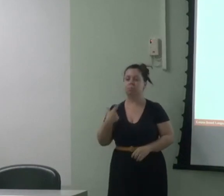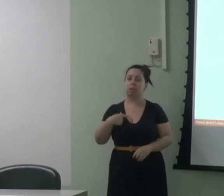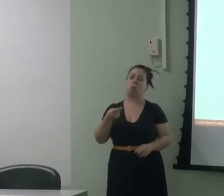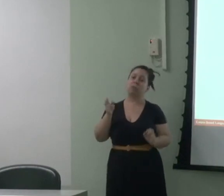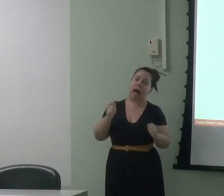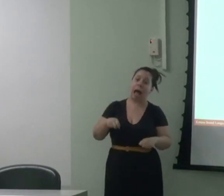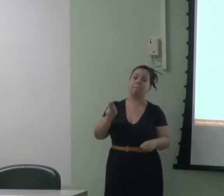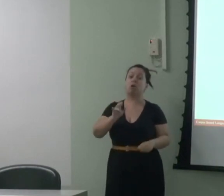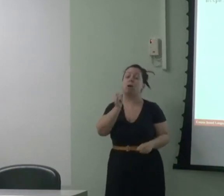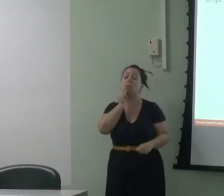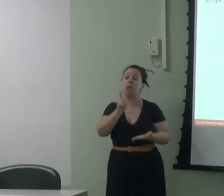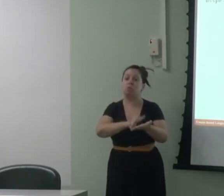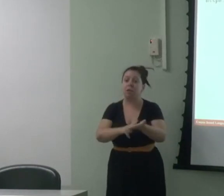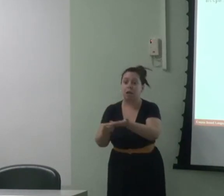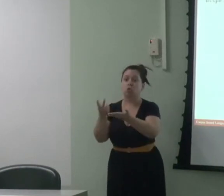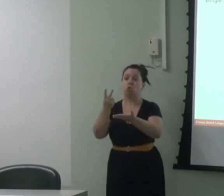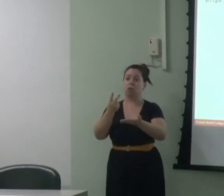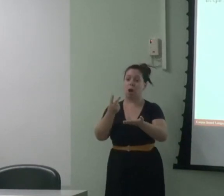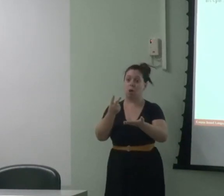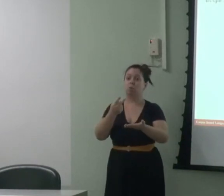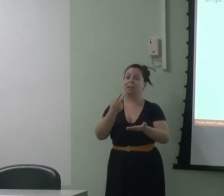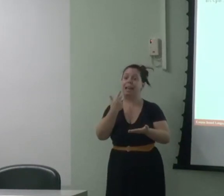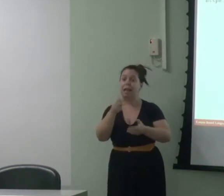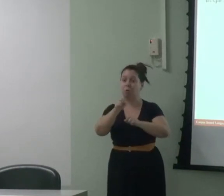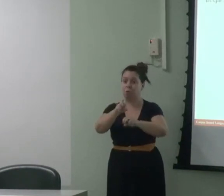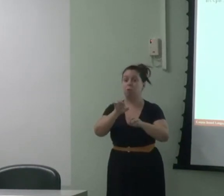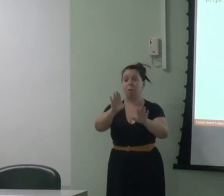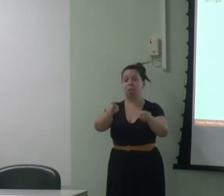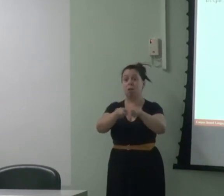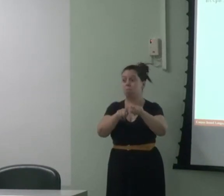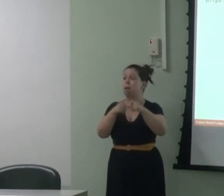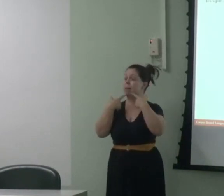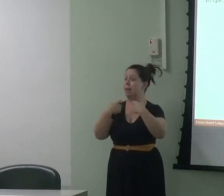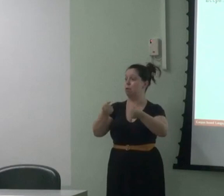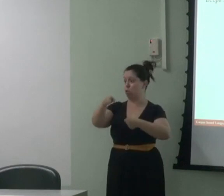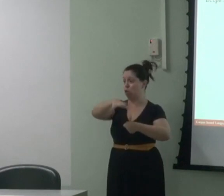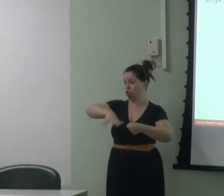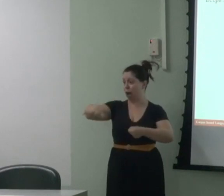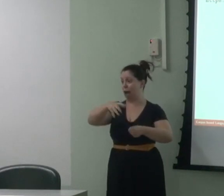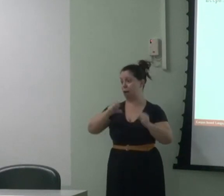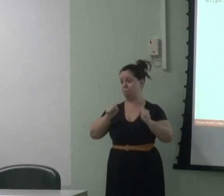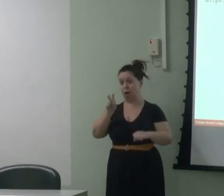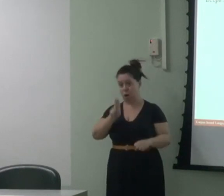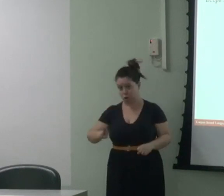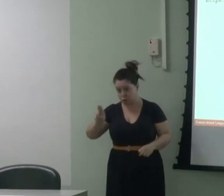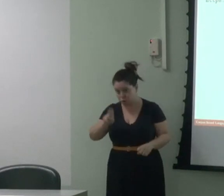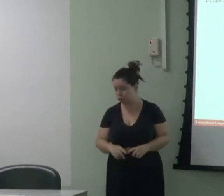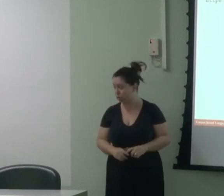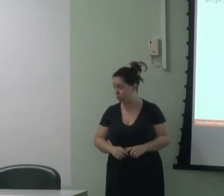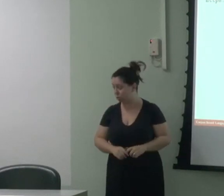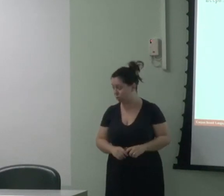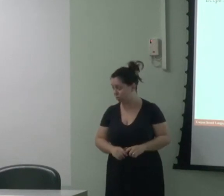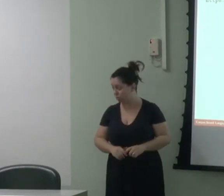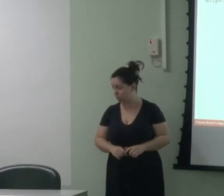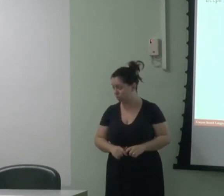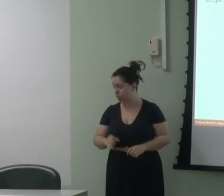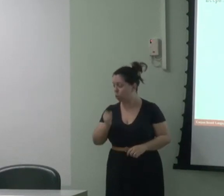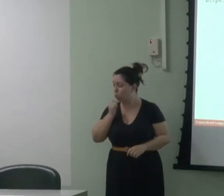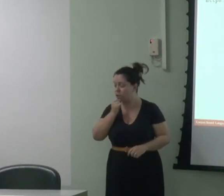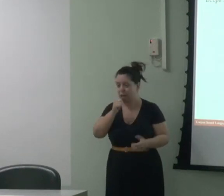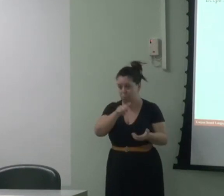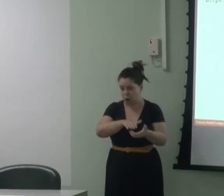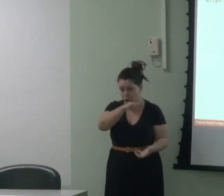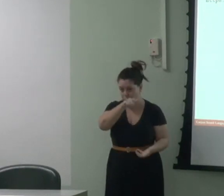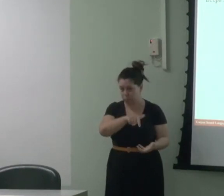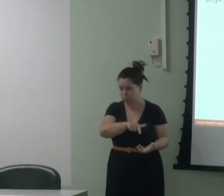be useful for linguists. So first of all, like the obvious use of a collection like UD